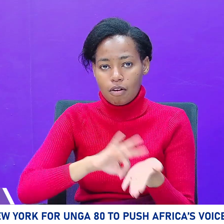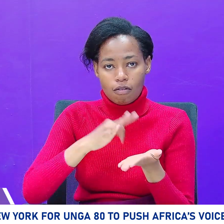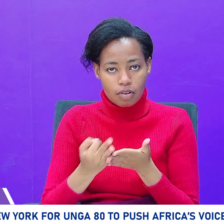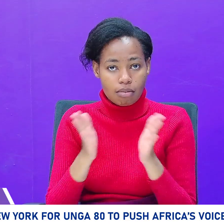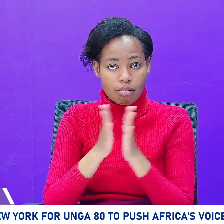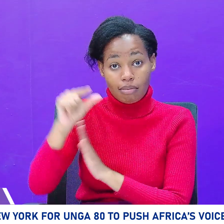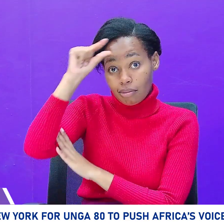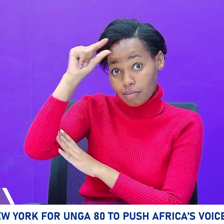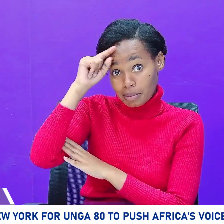structures.